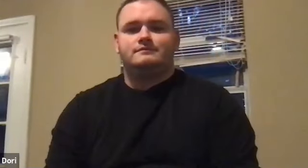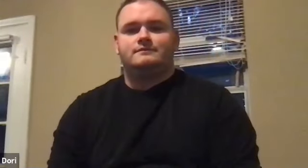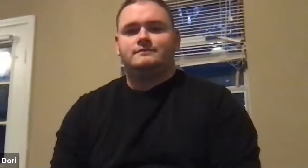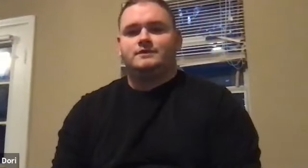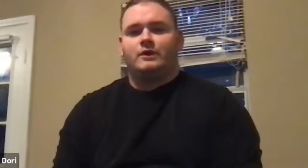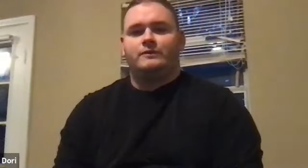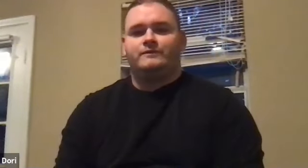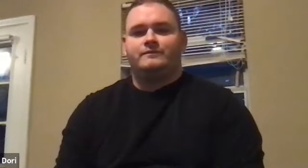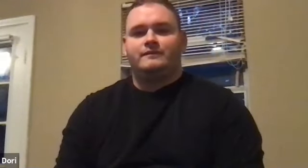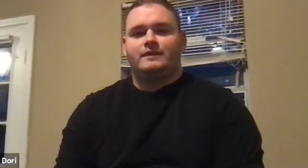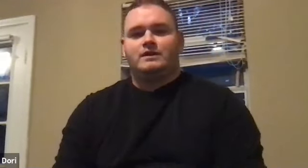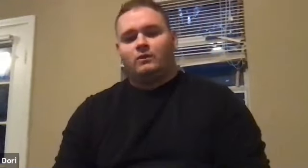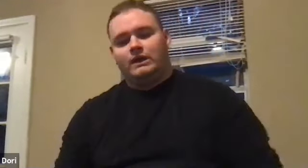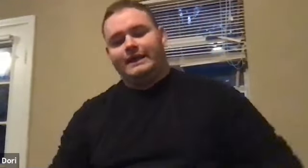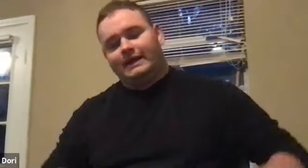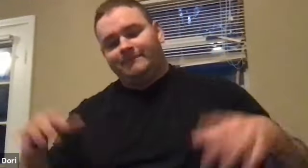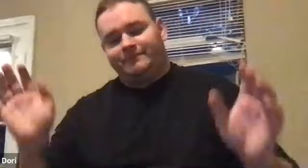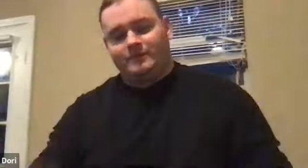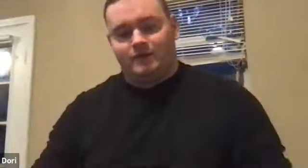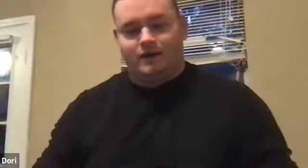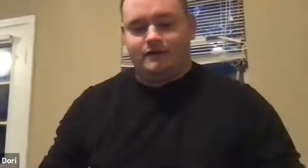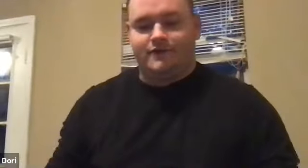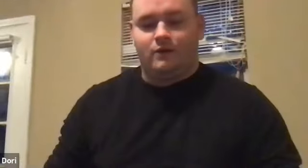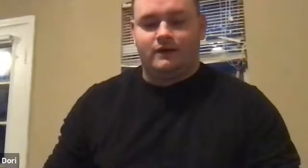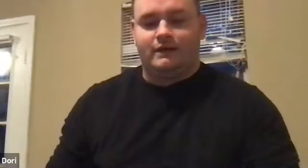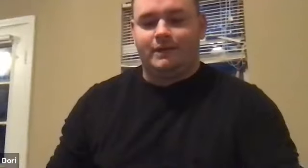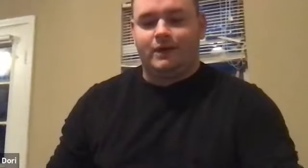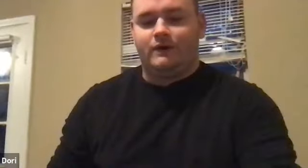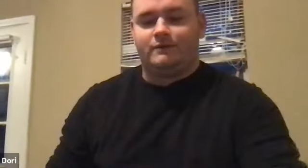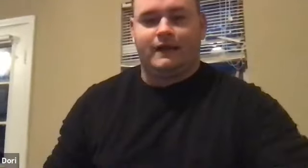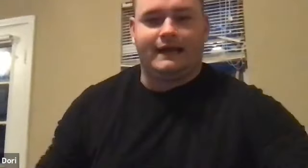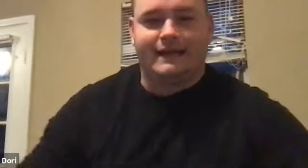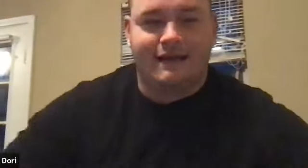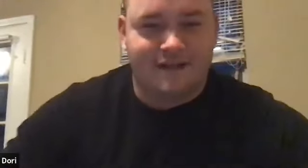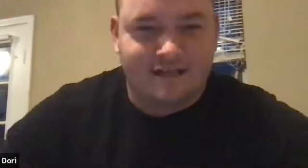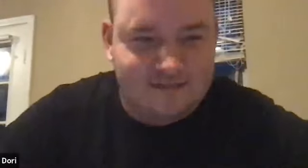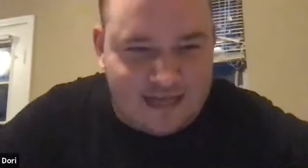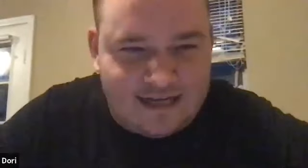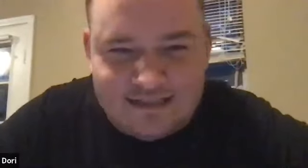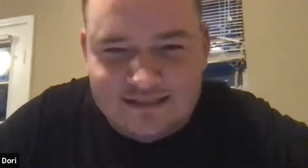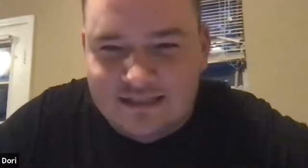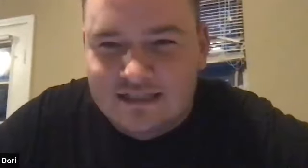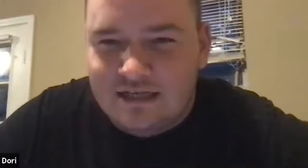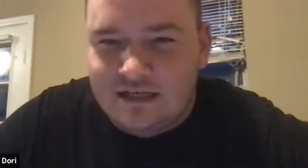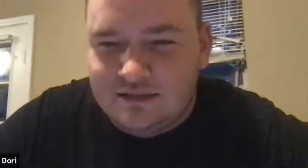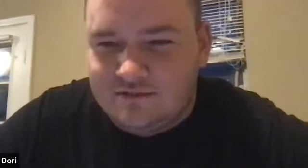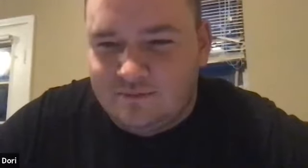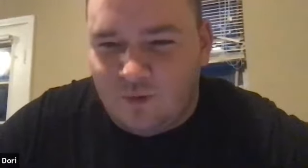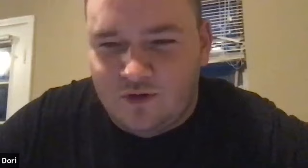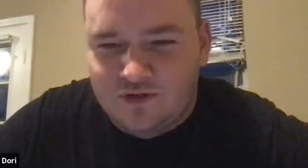That's an easy one. We get, if y'all want to keep going, I can have like sign, like words y'all